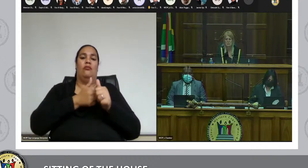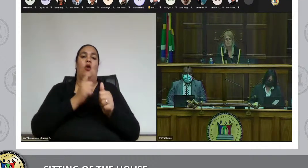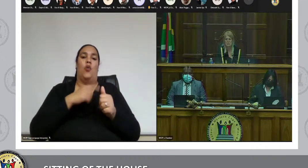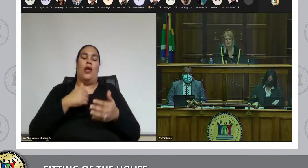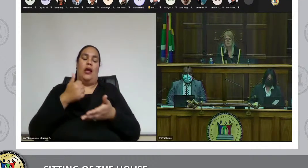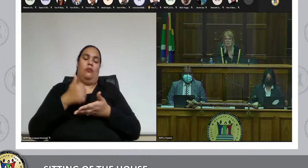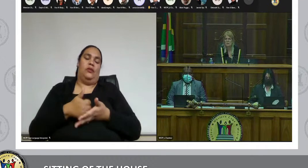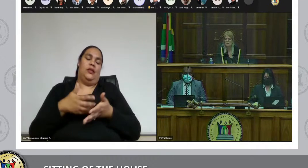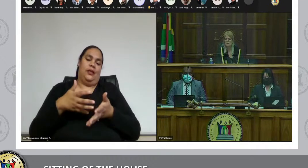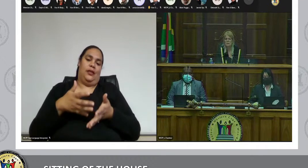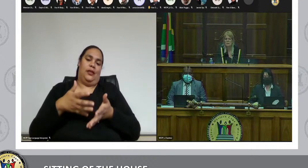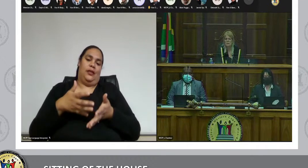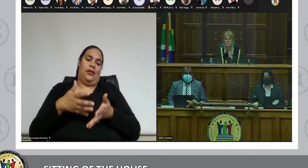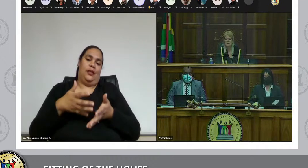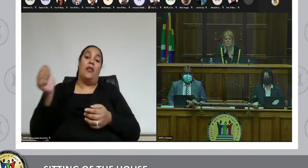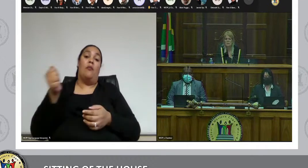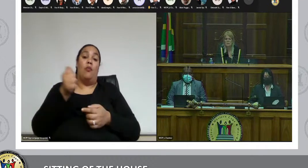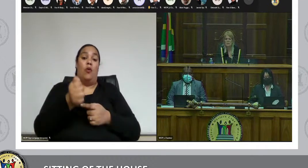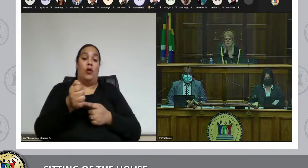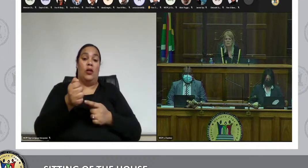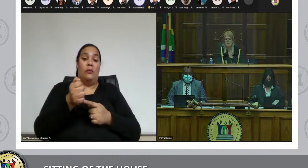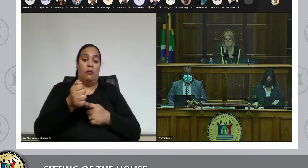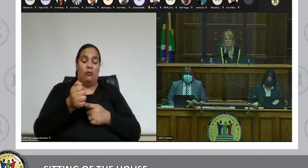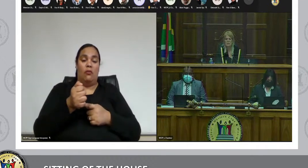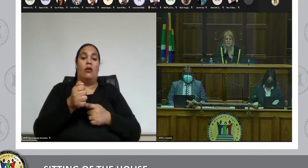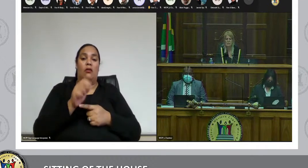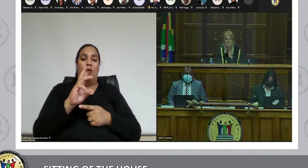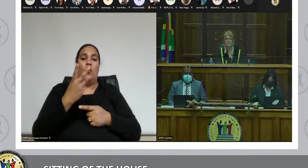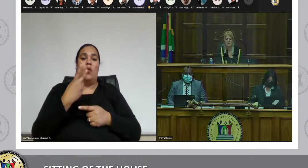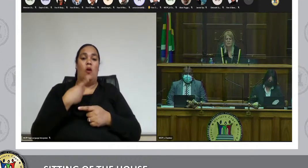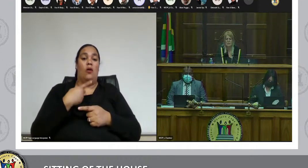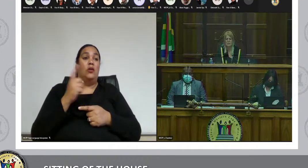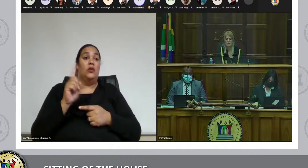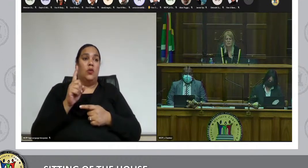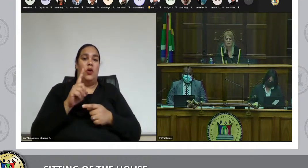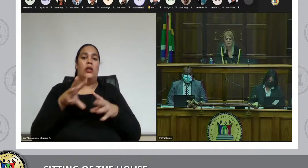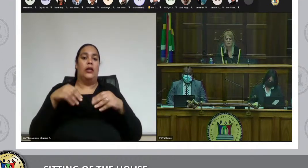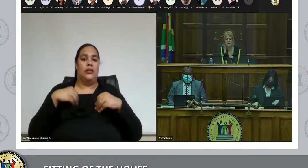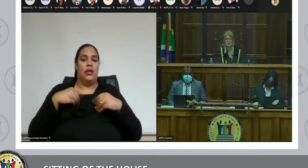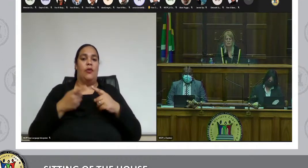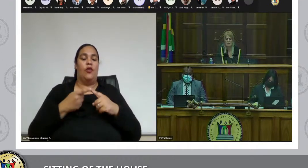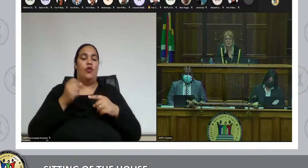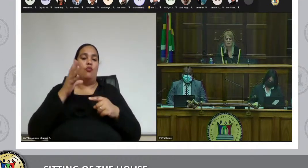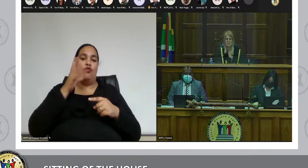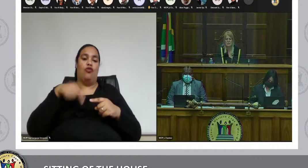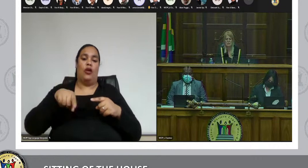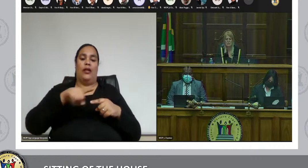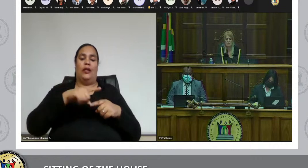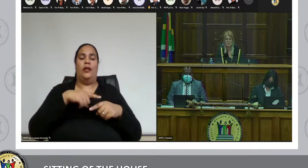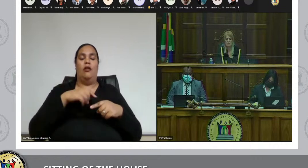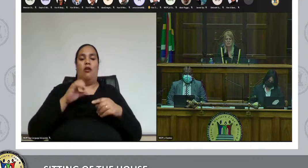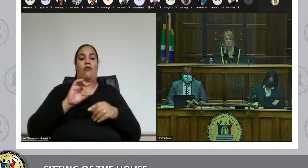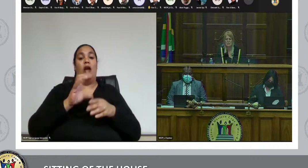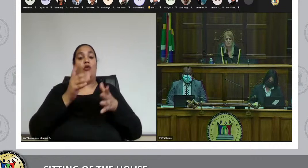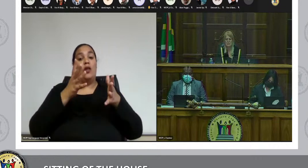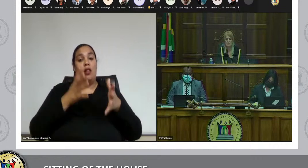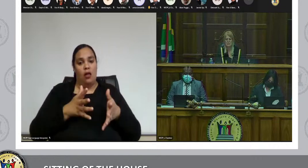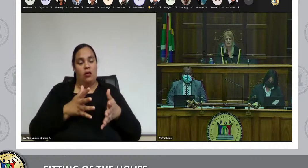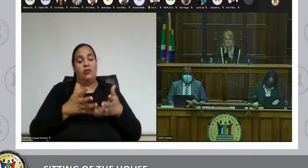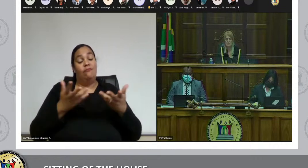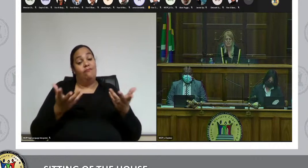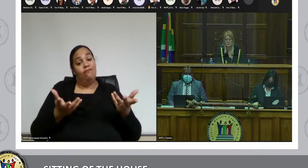sitting, the appointment was accepted by the majority of the councillors, and